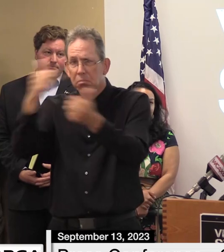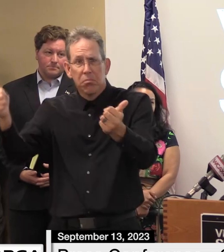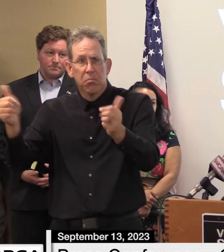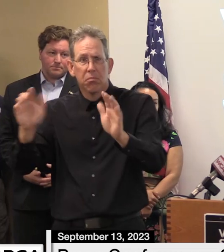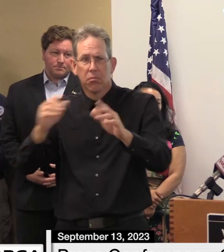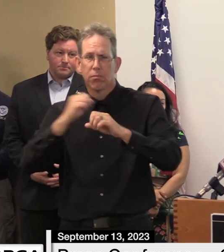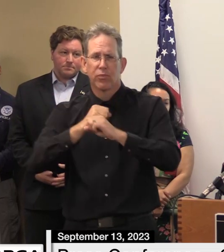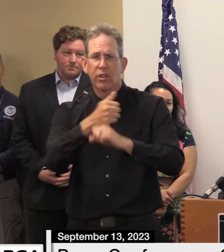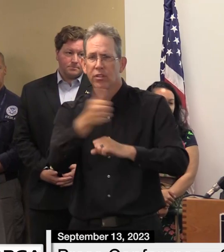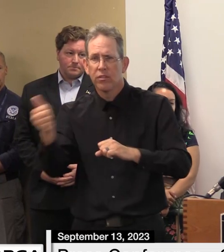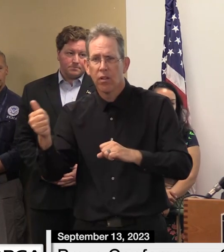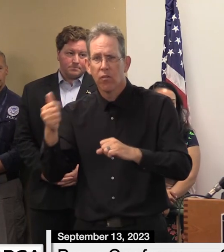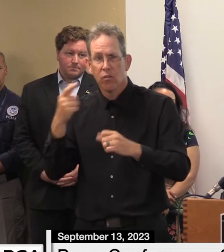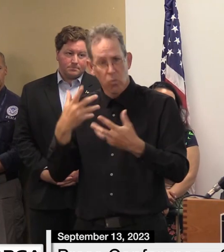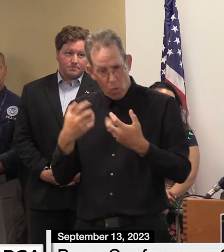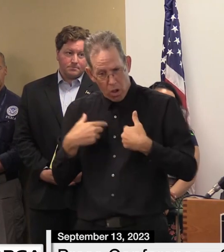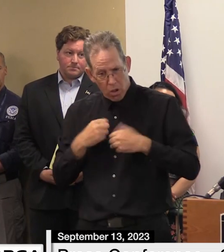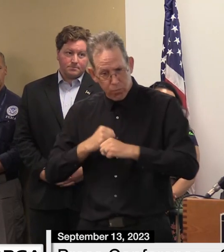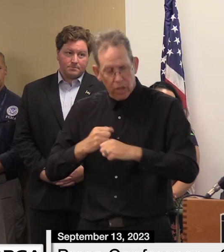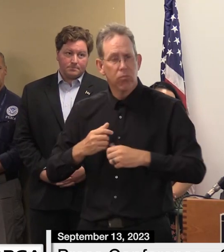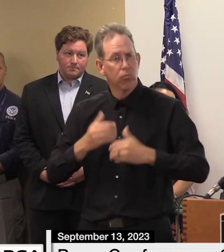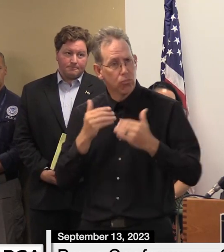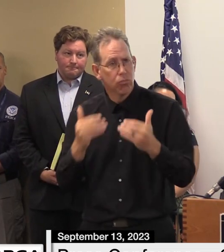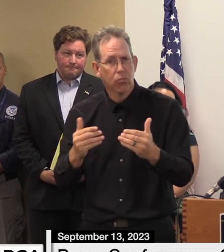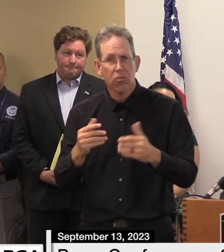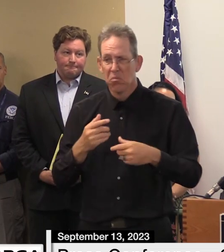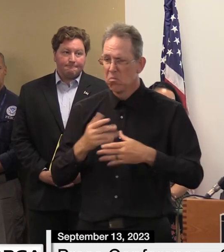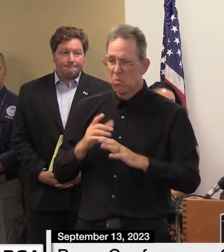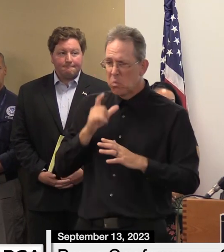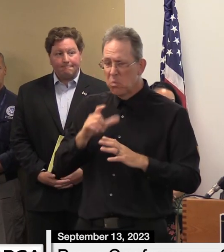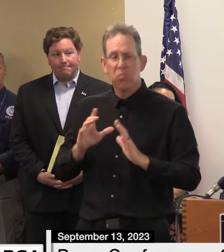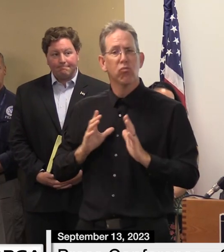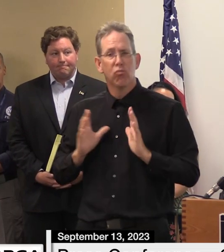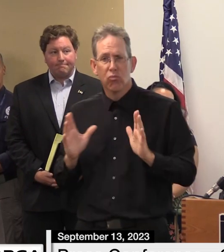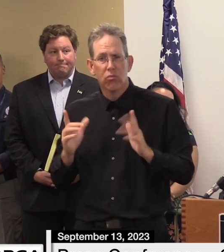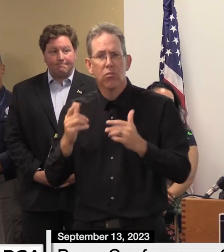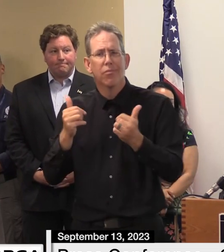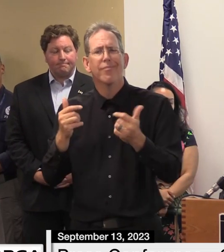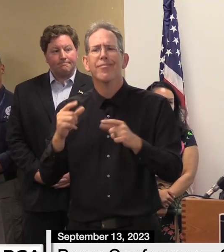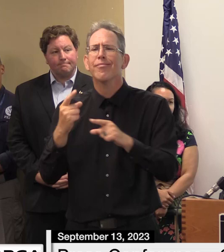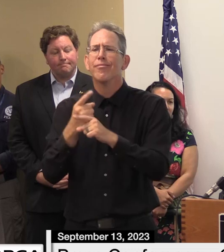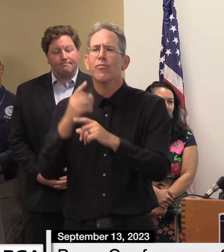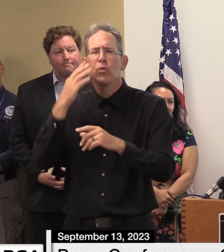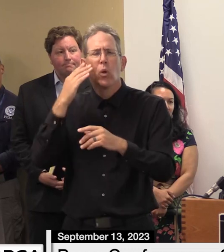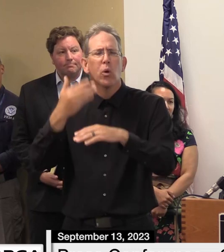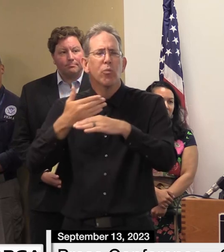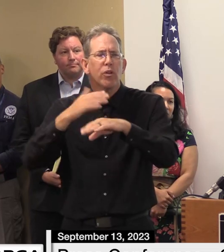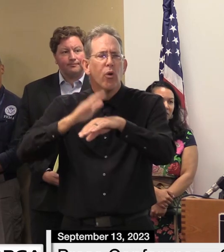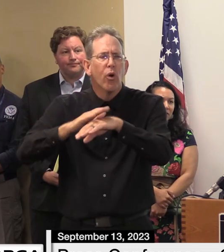do if they want to. Just take all the precautions we talked about during the pandemic.